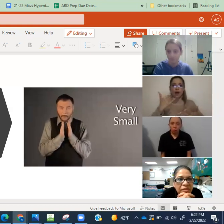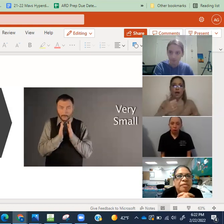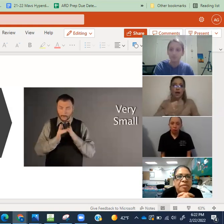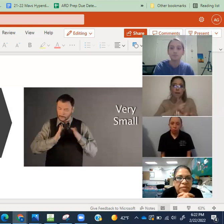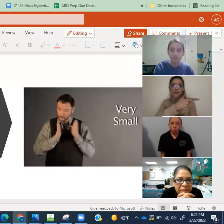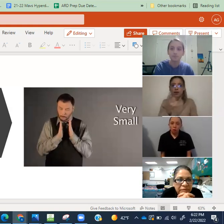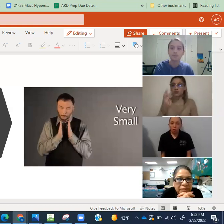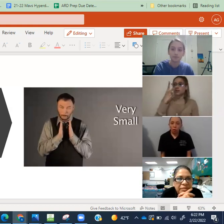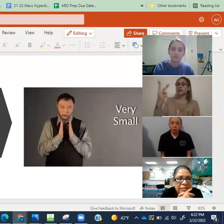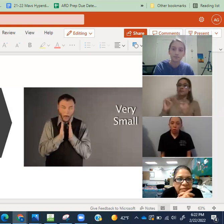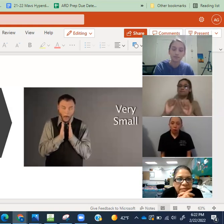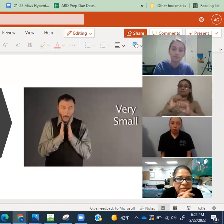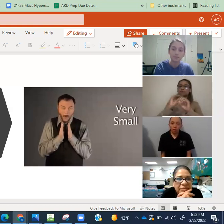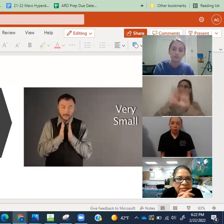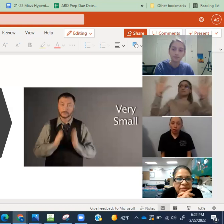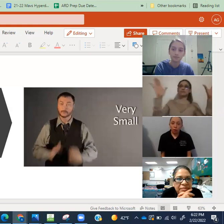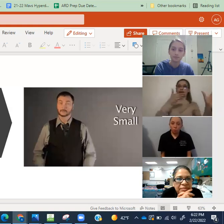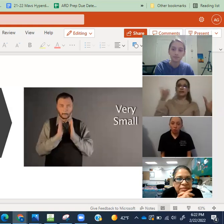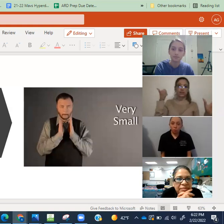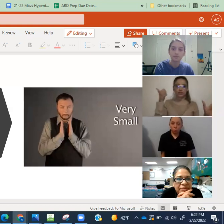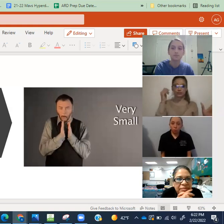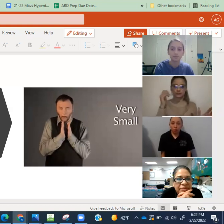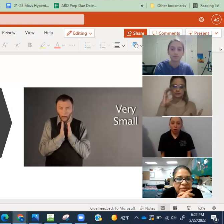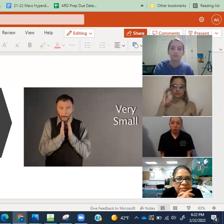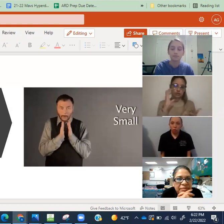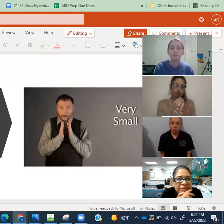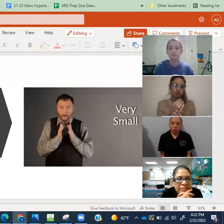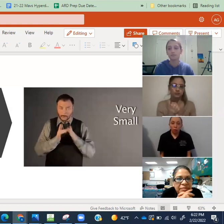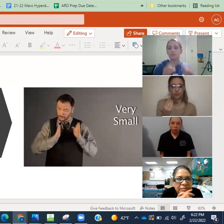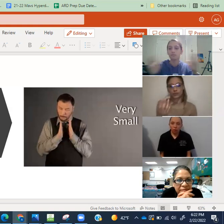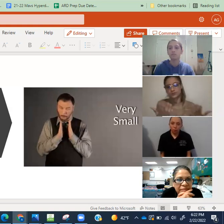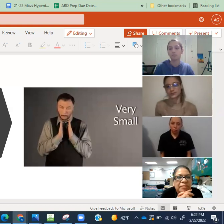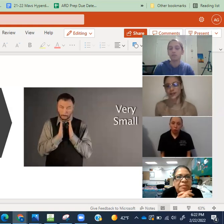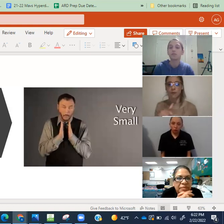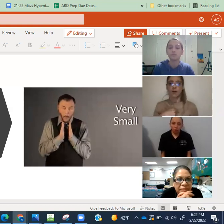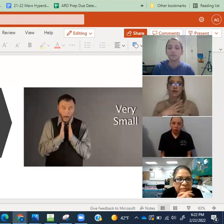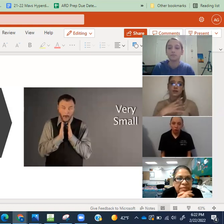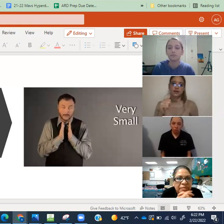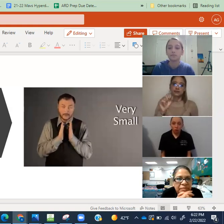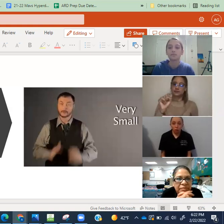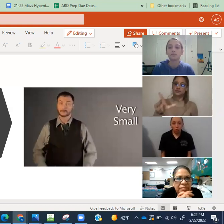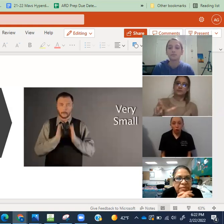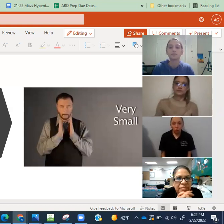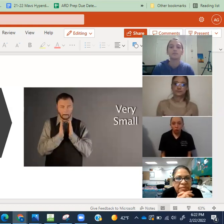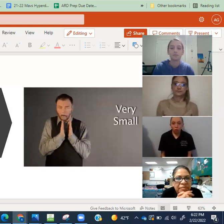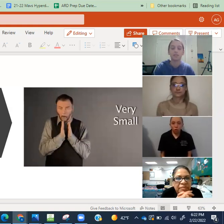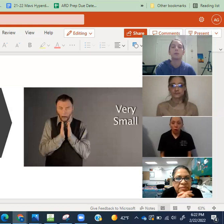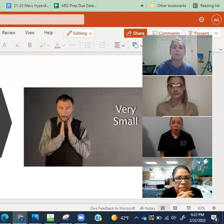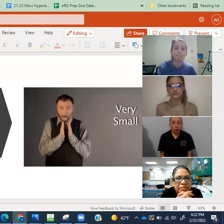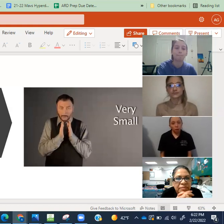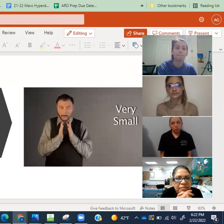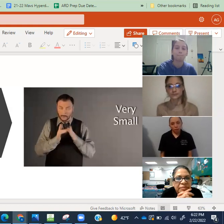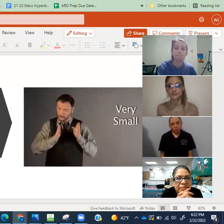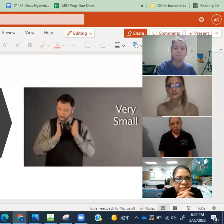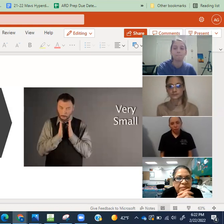visual, and that's why it helps being visual. It helps them understand better because it's clearer. Yeah.